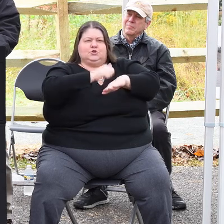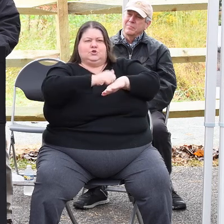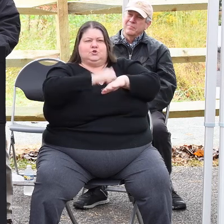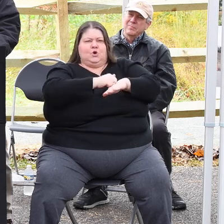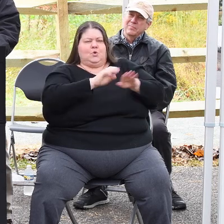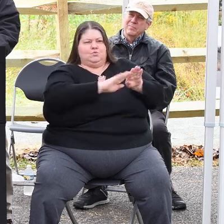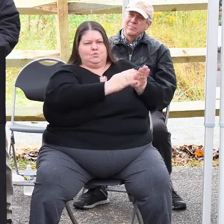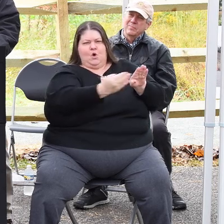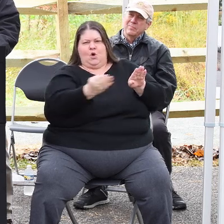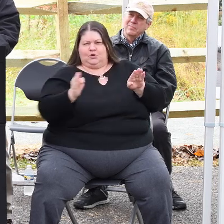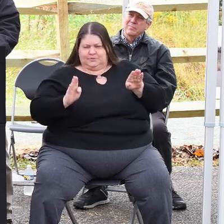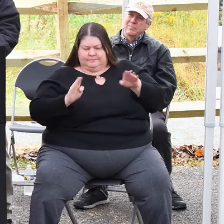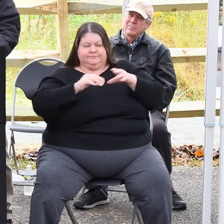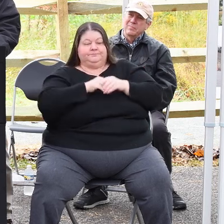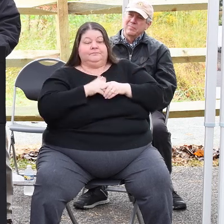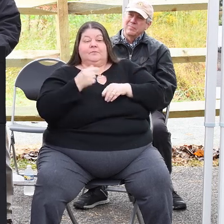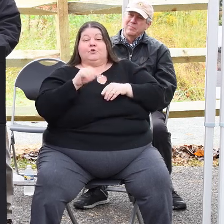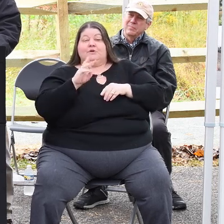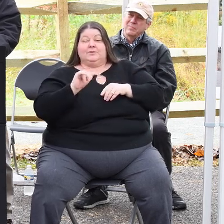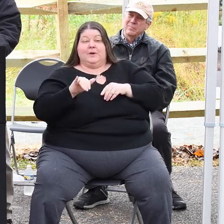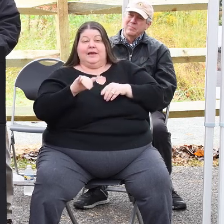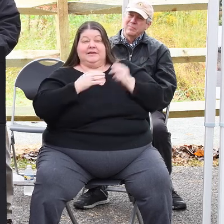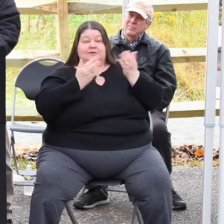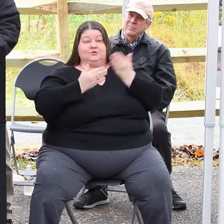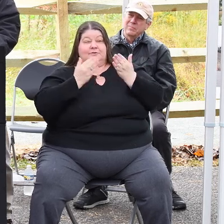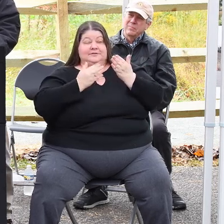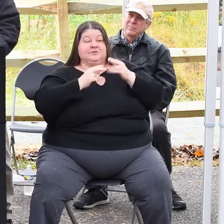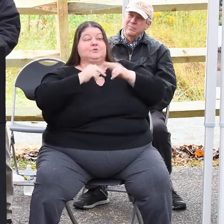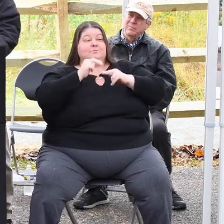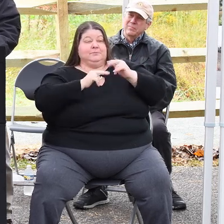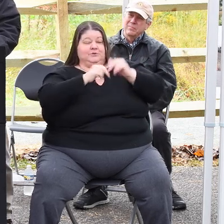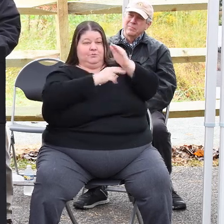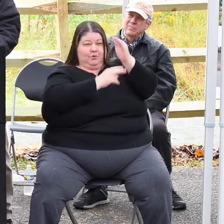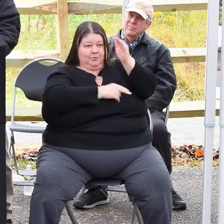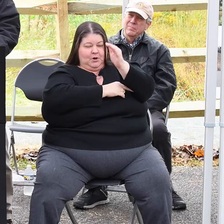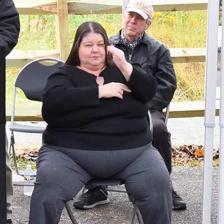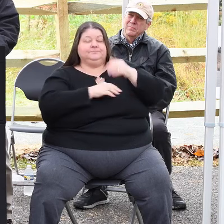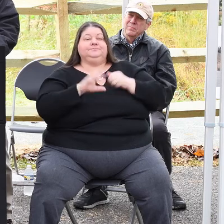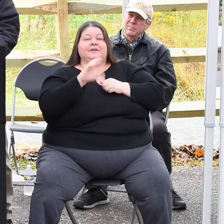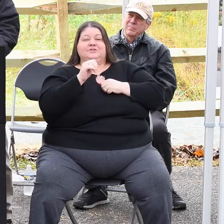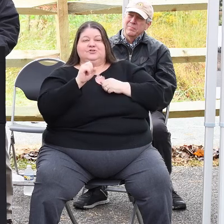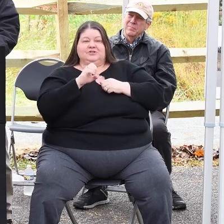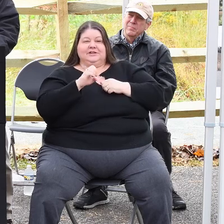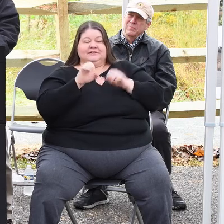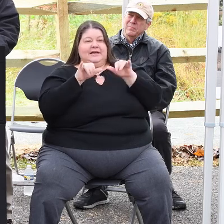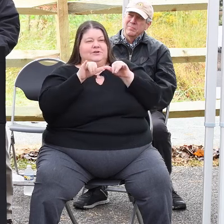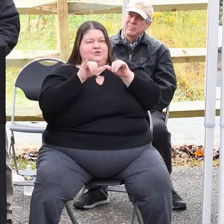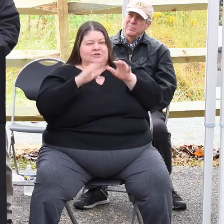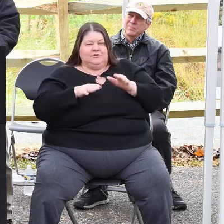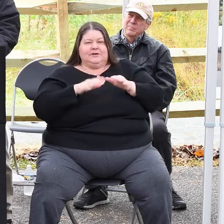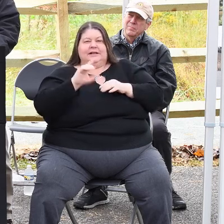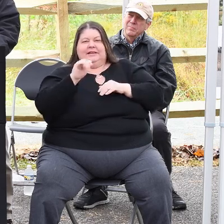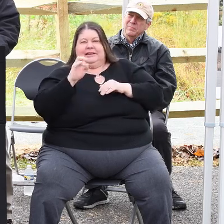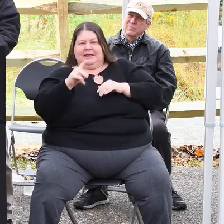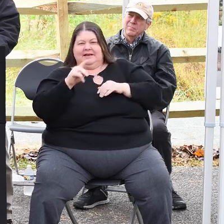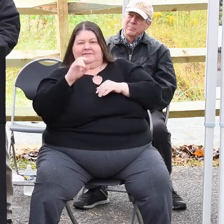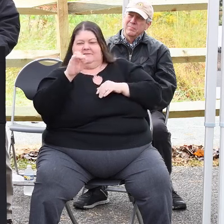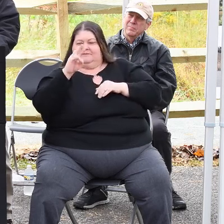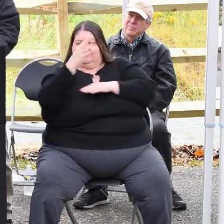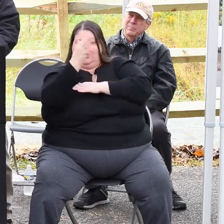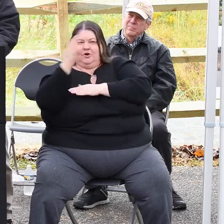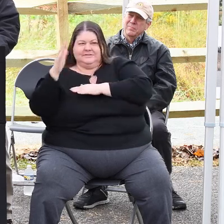Greenway Services Incorporated, contractor who built the bridge and boardwalks. Chase Engineering, Black Forest Engineering.